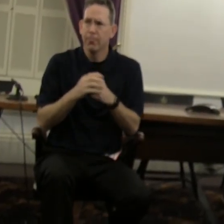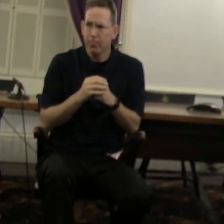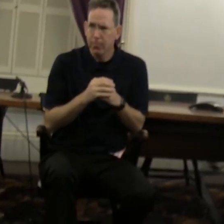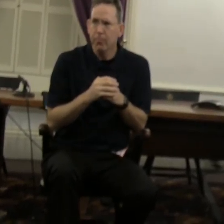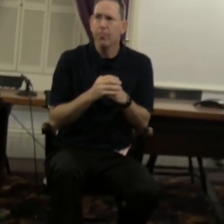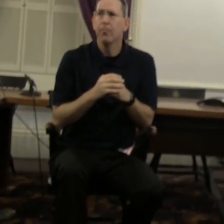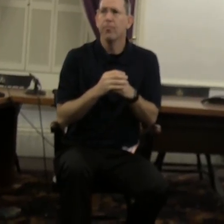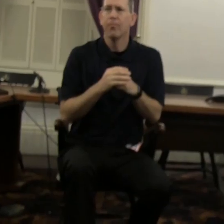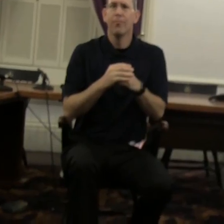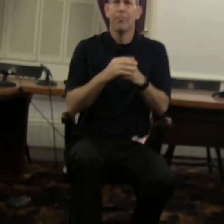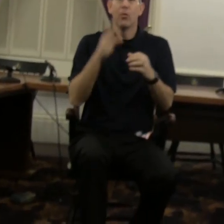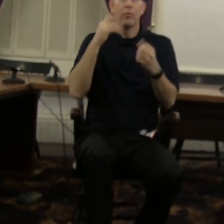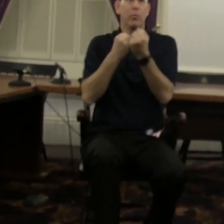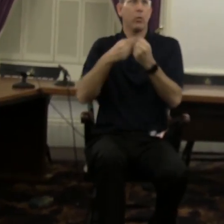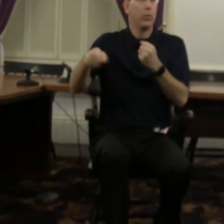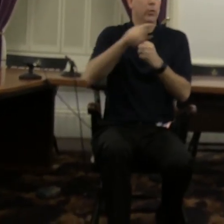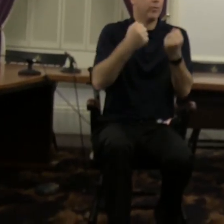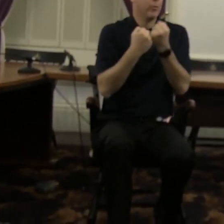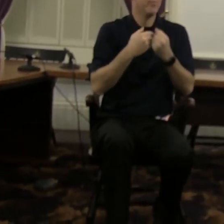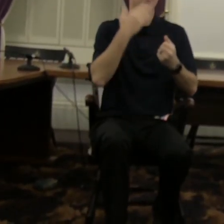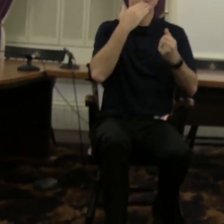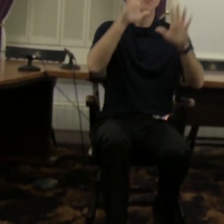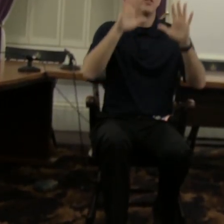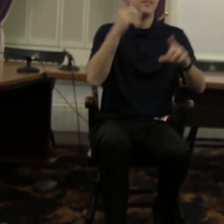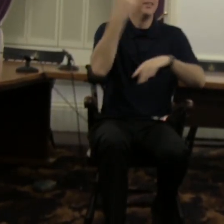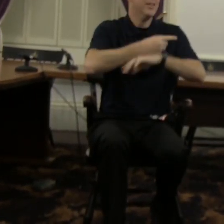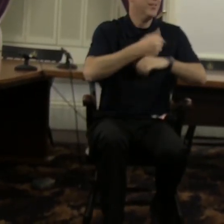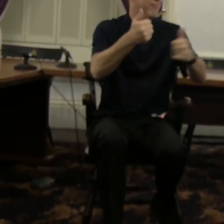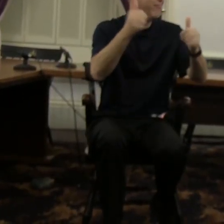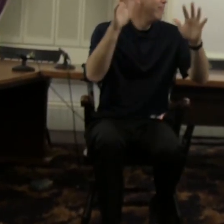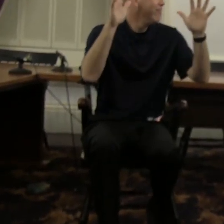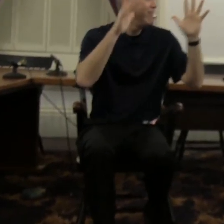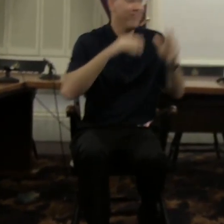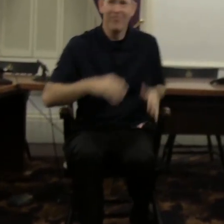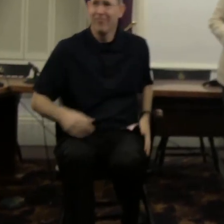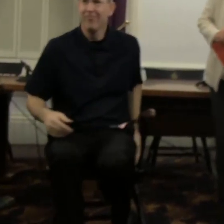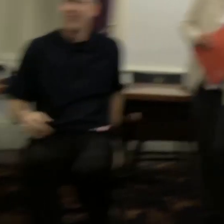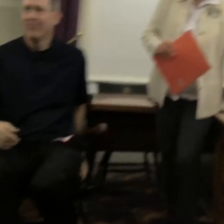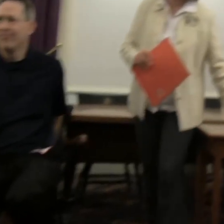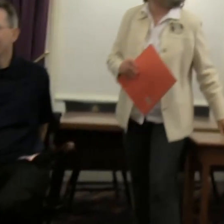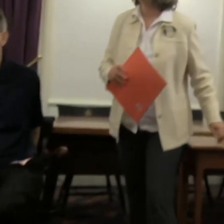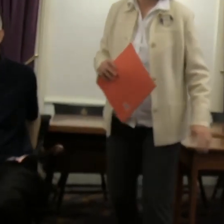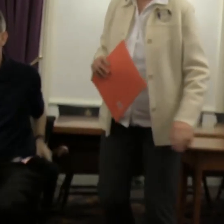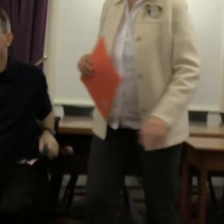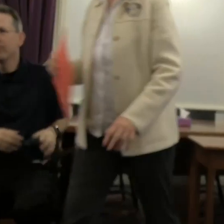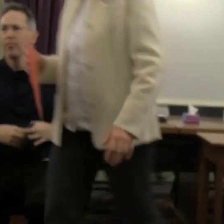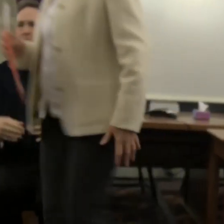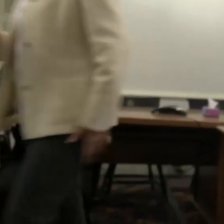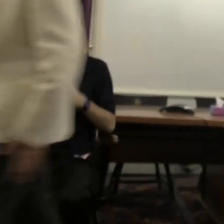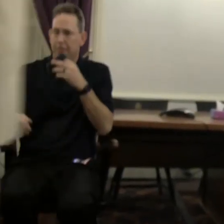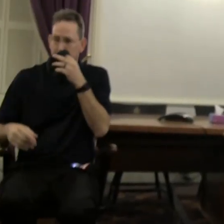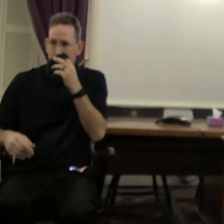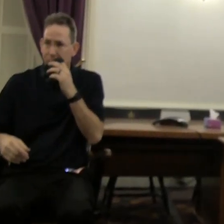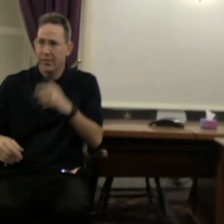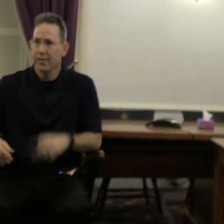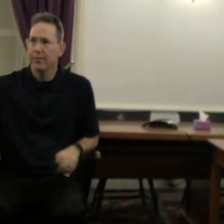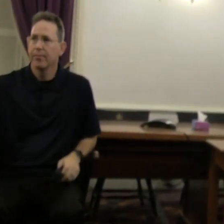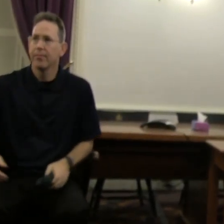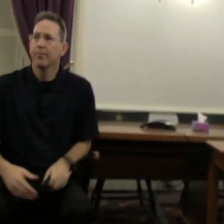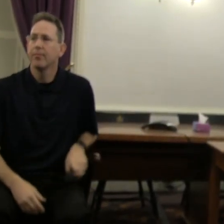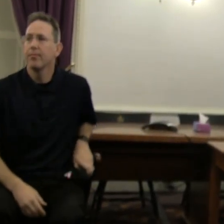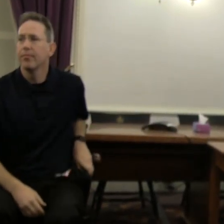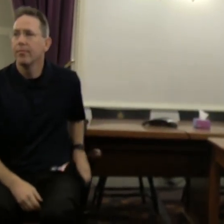and advocacy. He will continue to advocate on behalf of those living with disabilities at every stage of life. Have